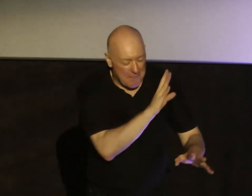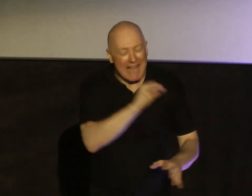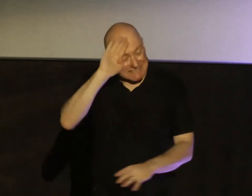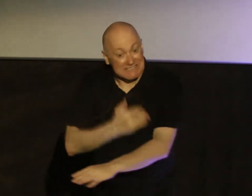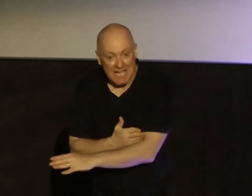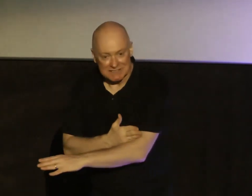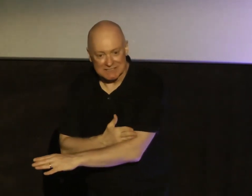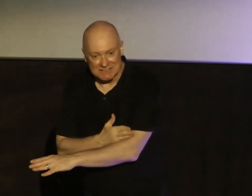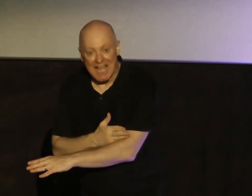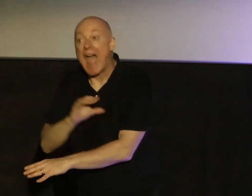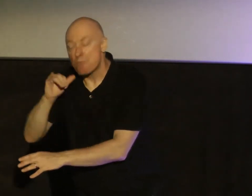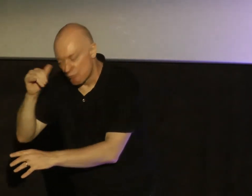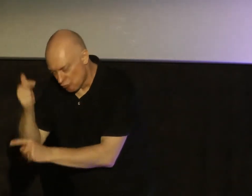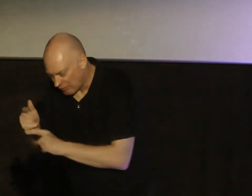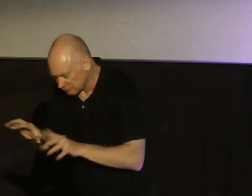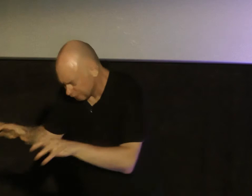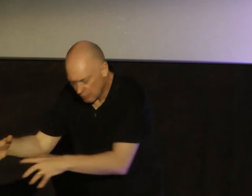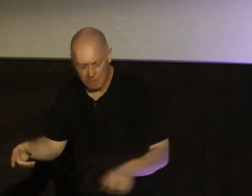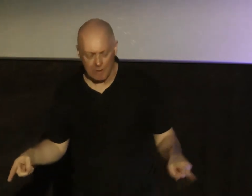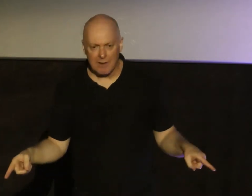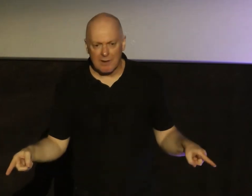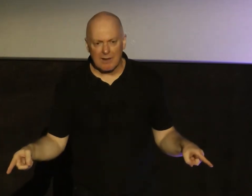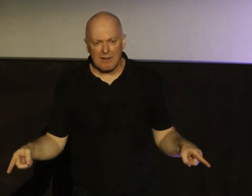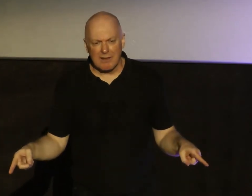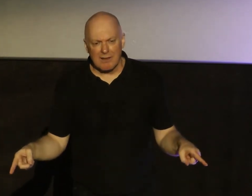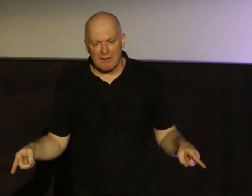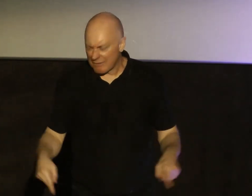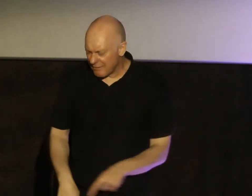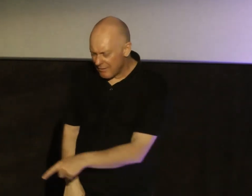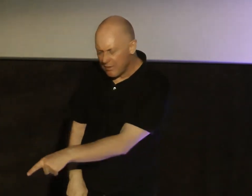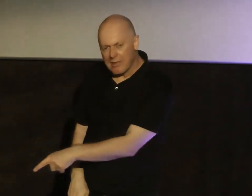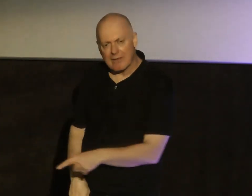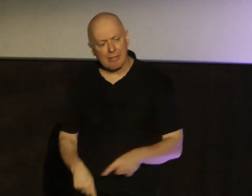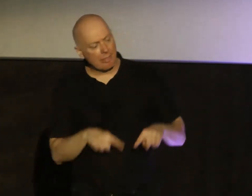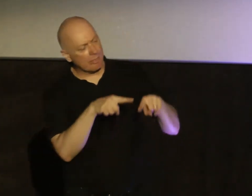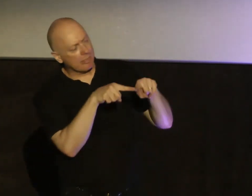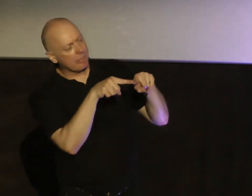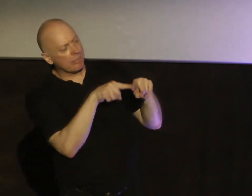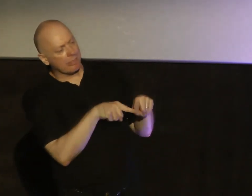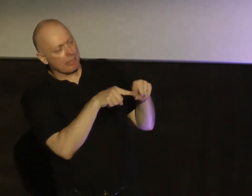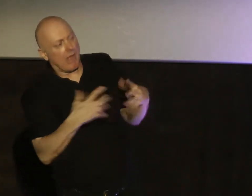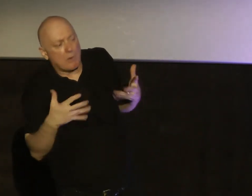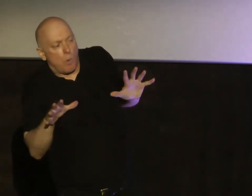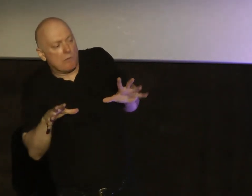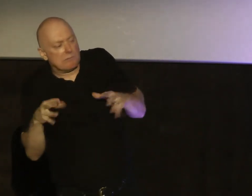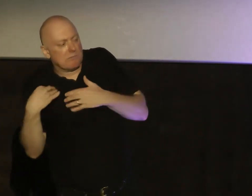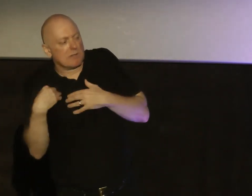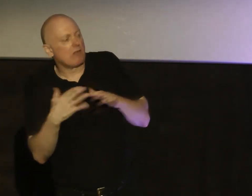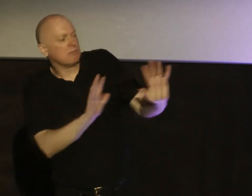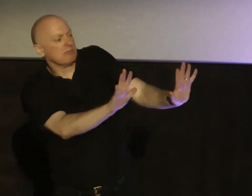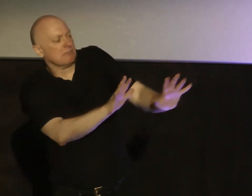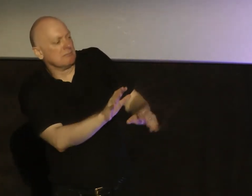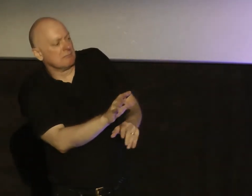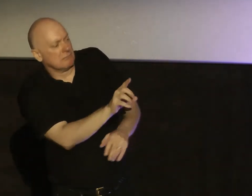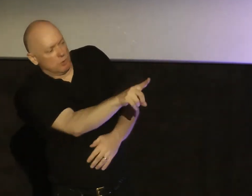and their brothers, is there's a sense of passive dependence. And passive dependence is toxic